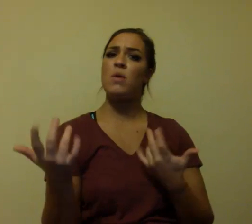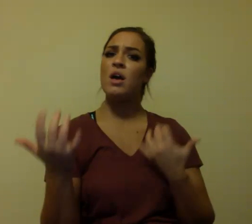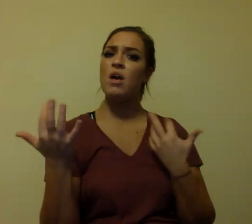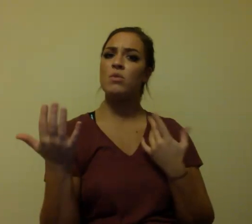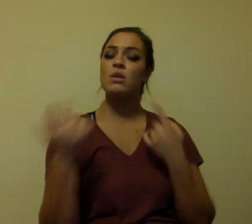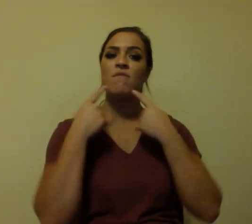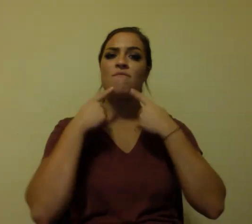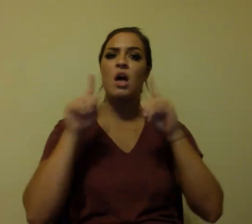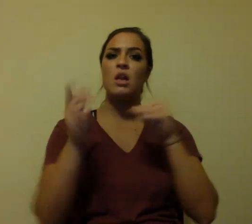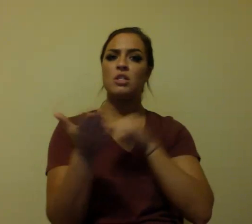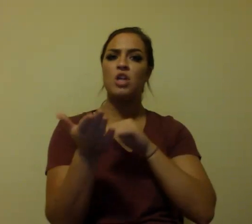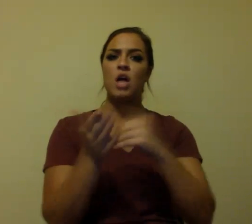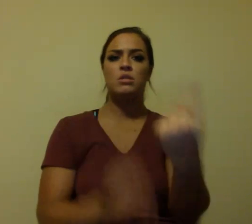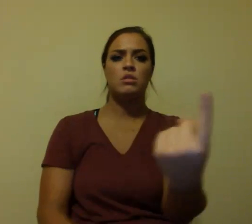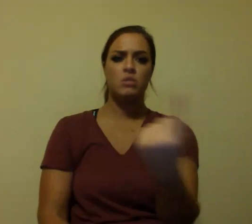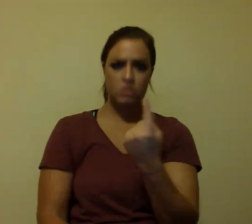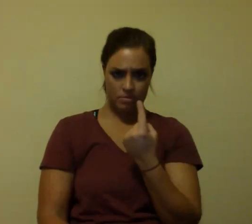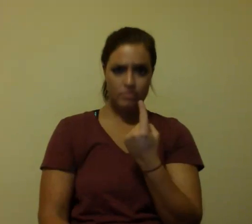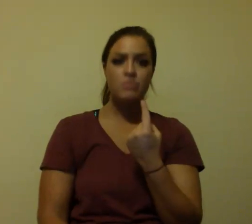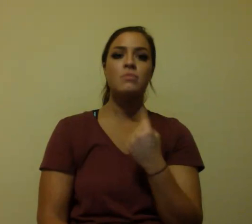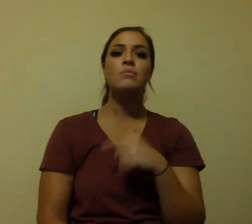Lincoln, he took us back to a private room